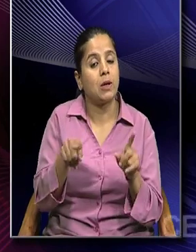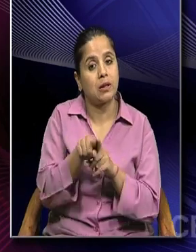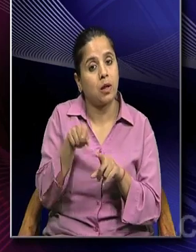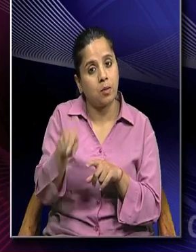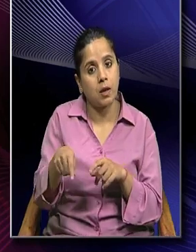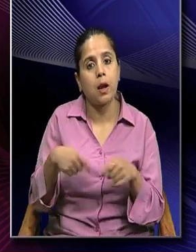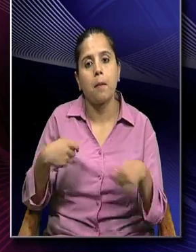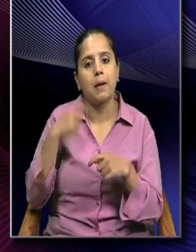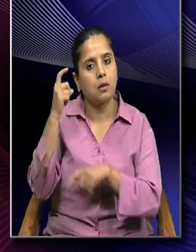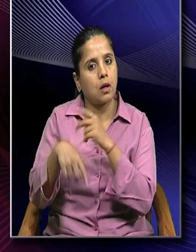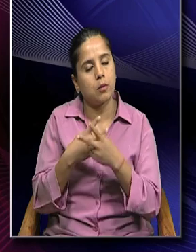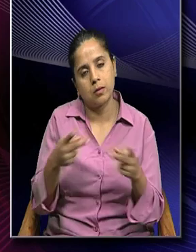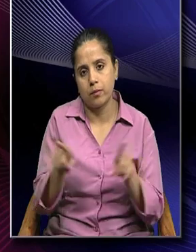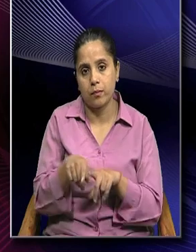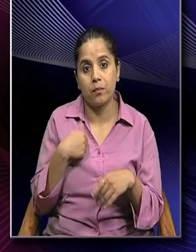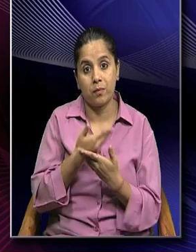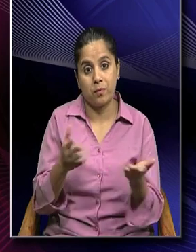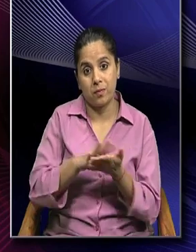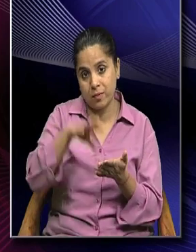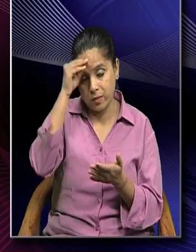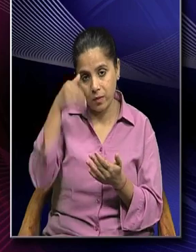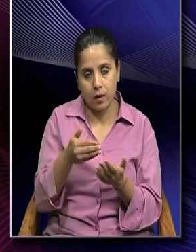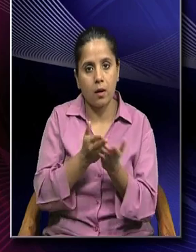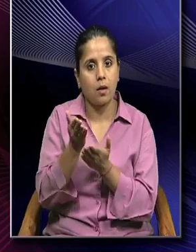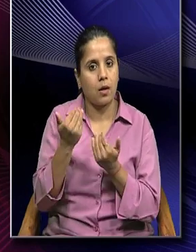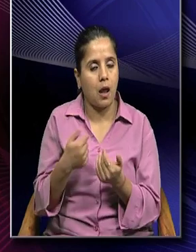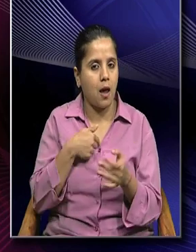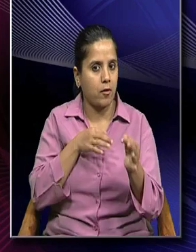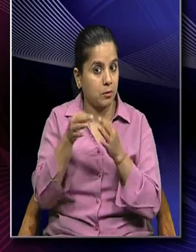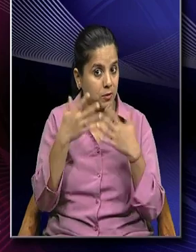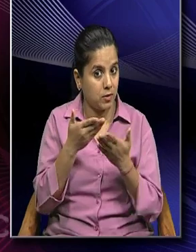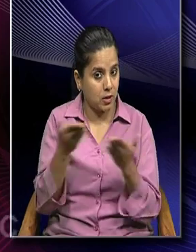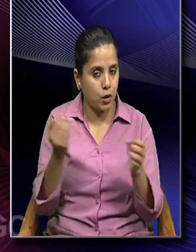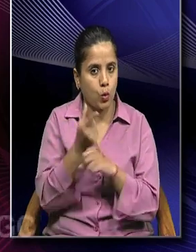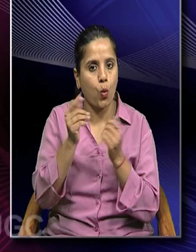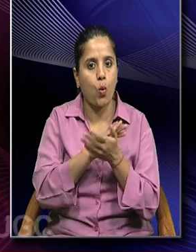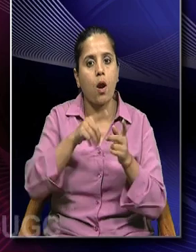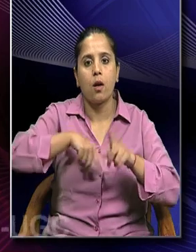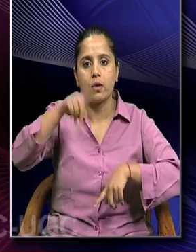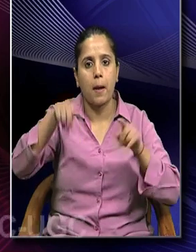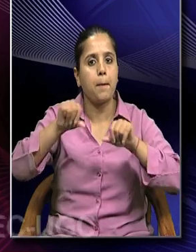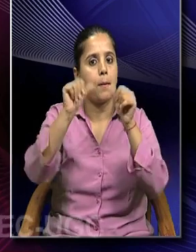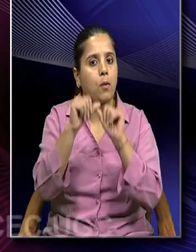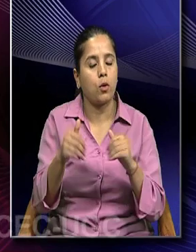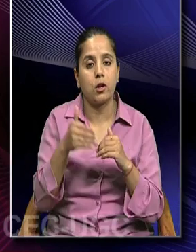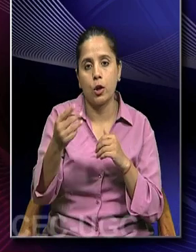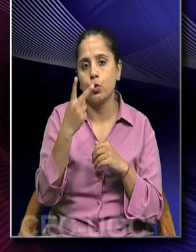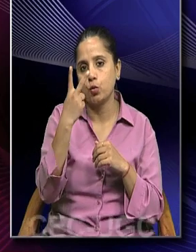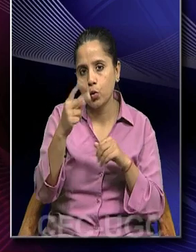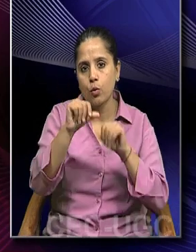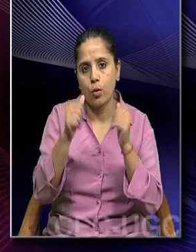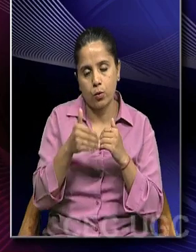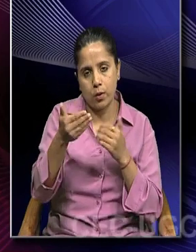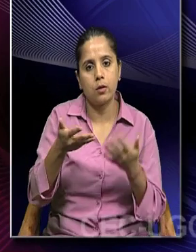of business enterprise. So, my dear learners, in this way I have explained you this guna dynamics model. The remaining two models I